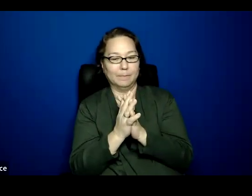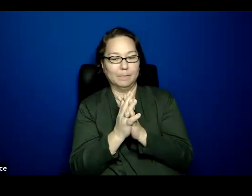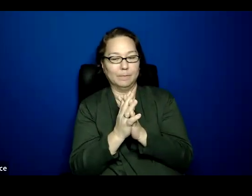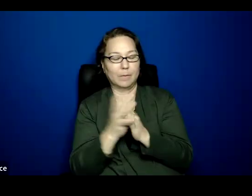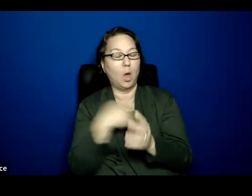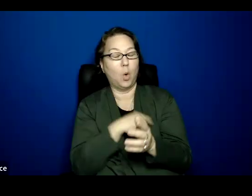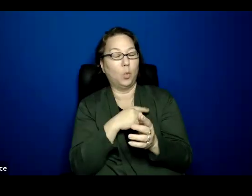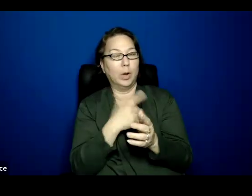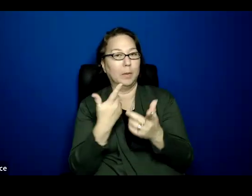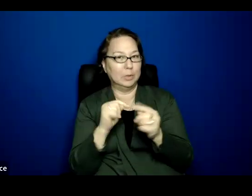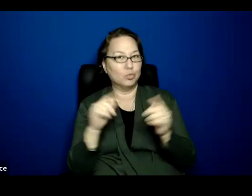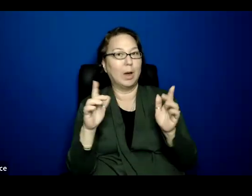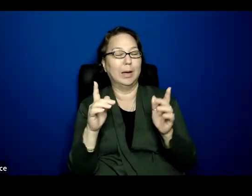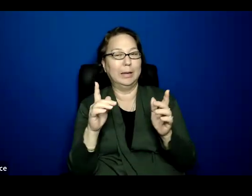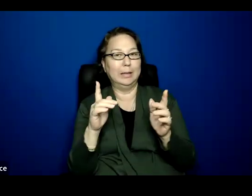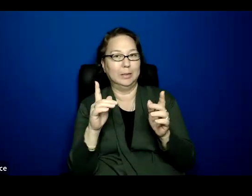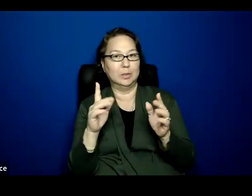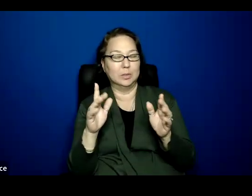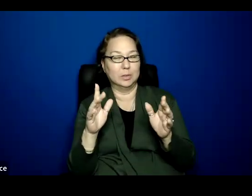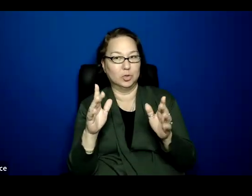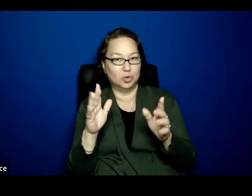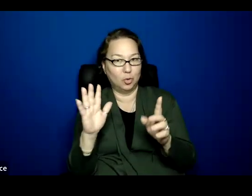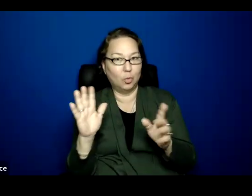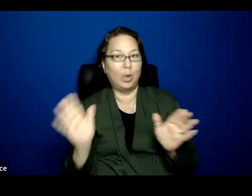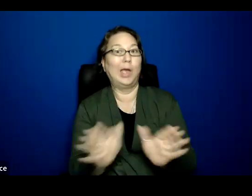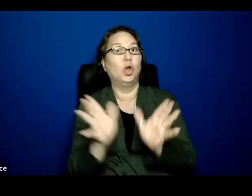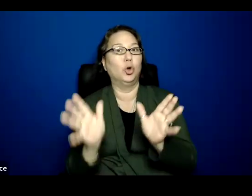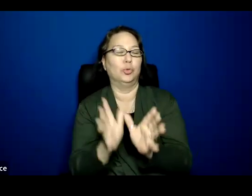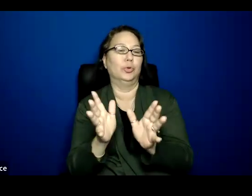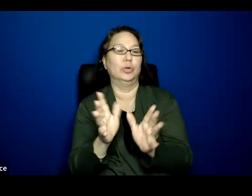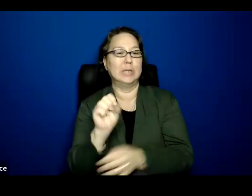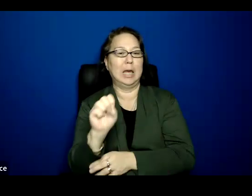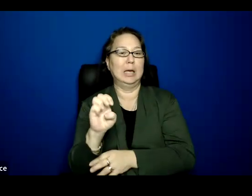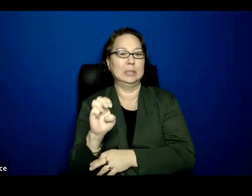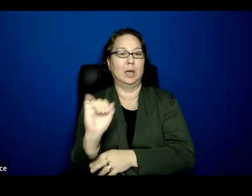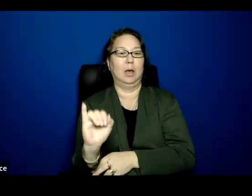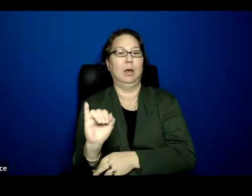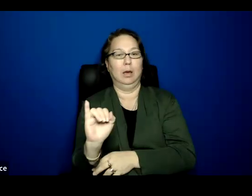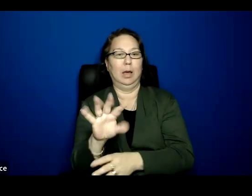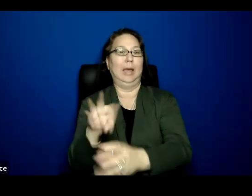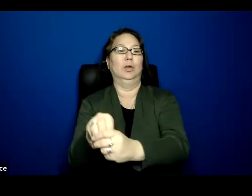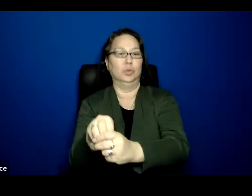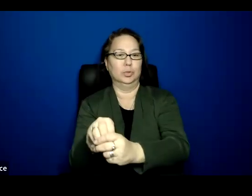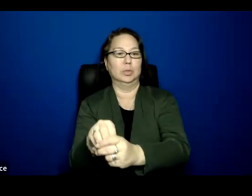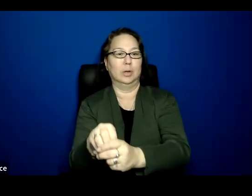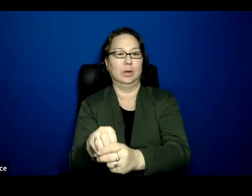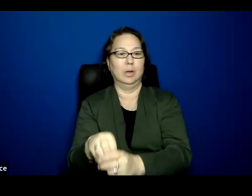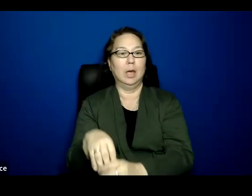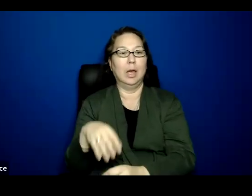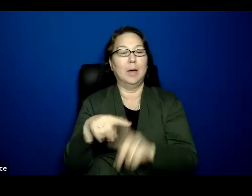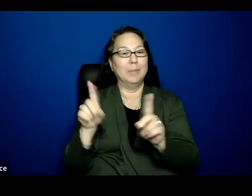inclusive SEI, and part of the push is because DESE made a mandate that we can no longer have BPS